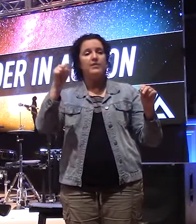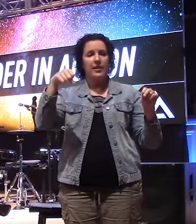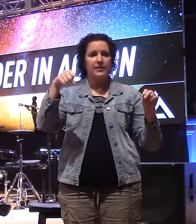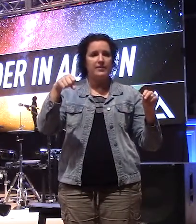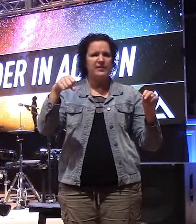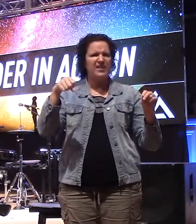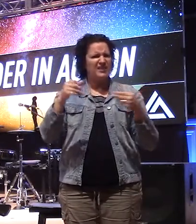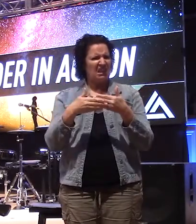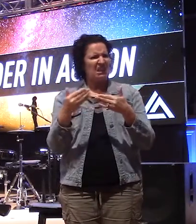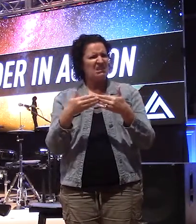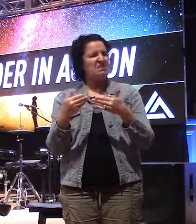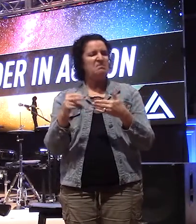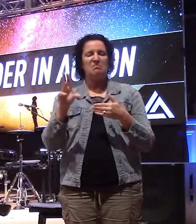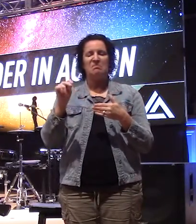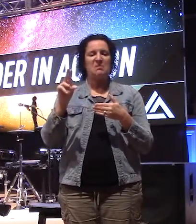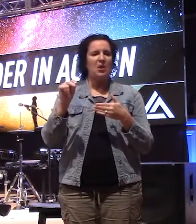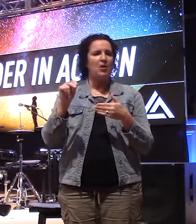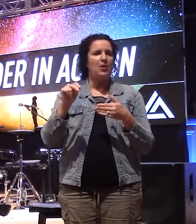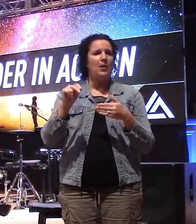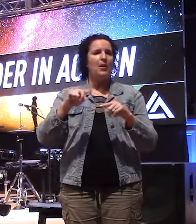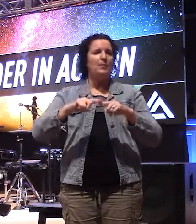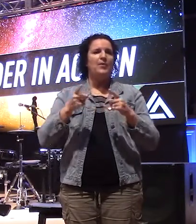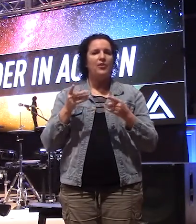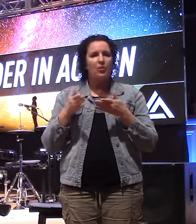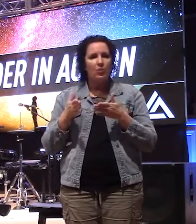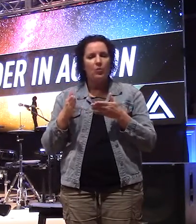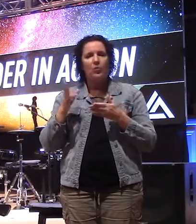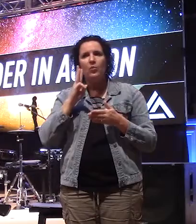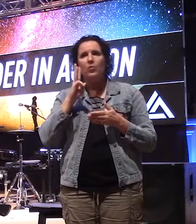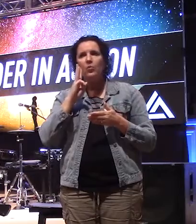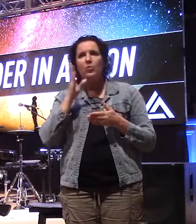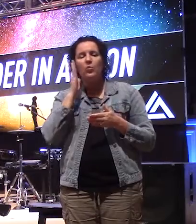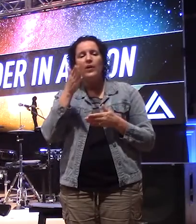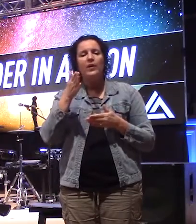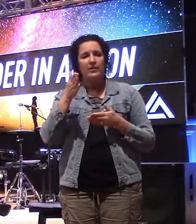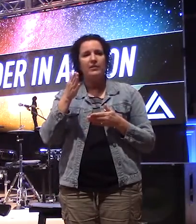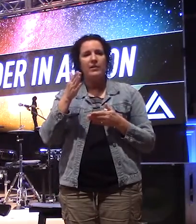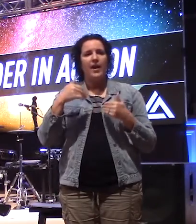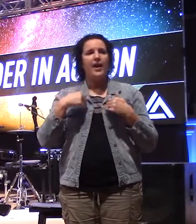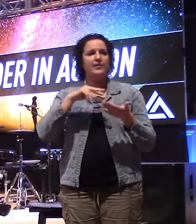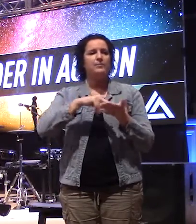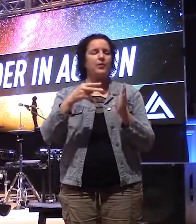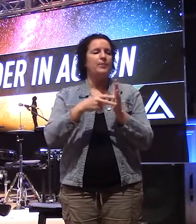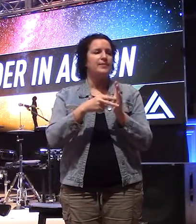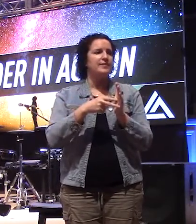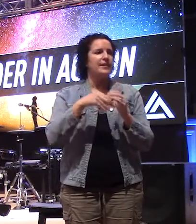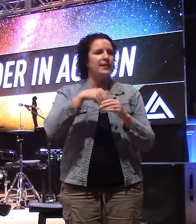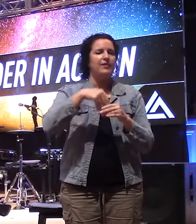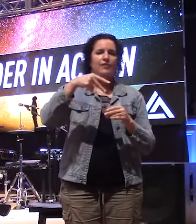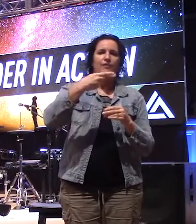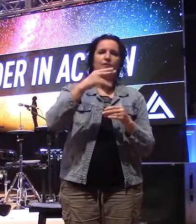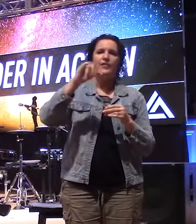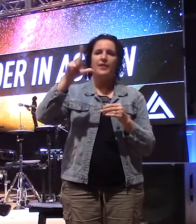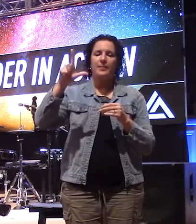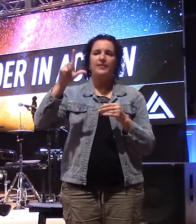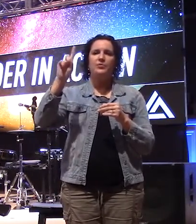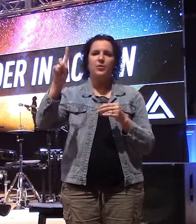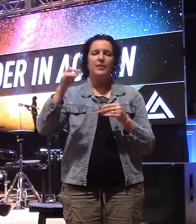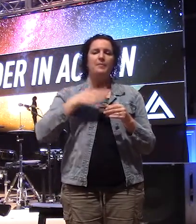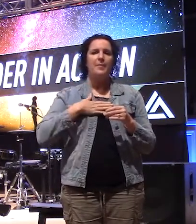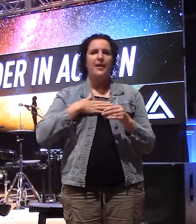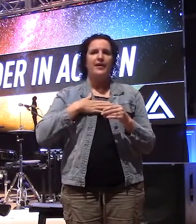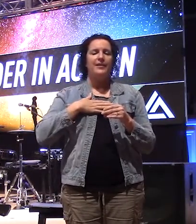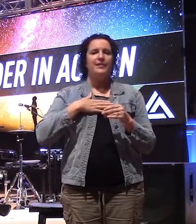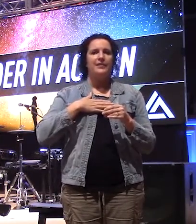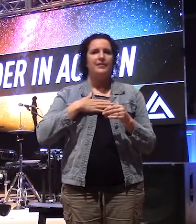the will of God is not always good, but there's a great purpose in that. Paul said in Philippians 1, my circumstances have fallen out